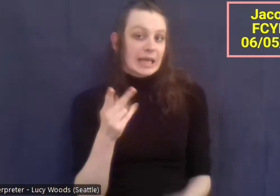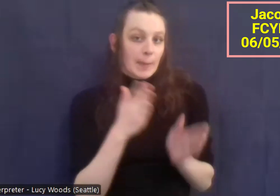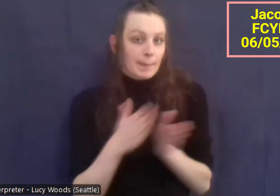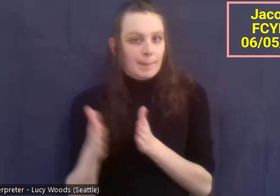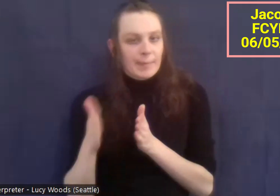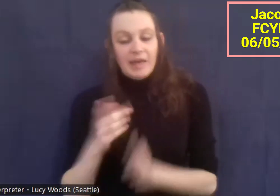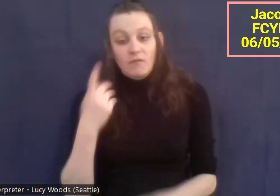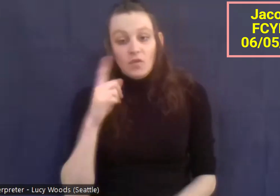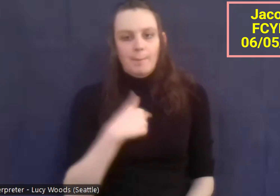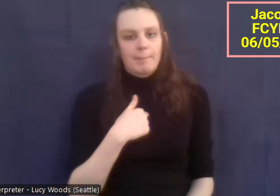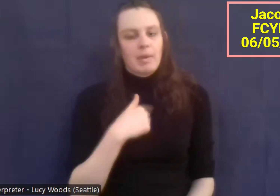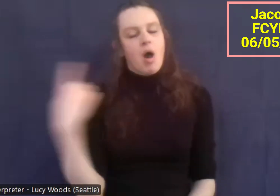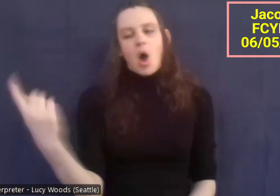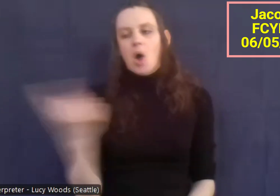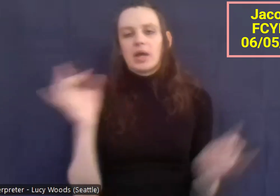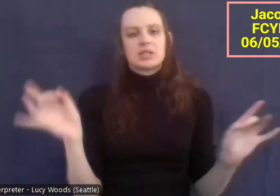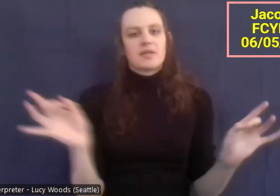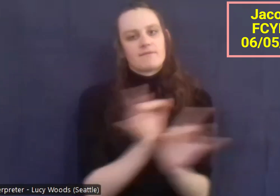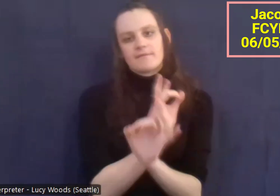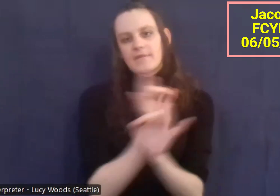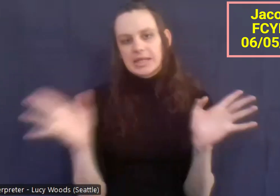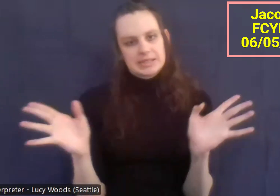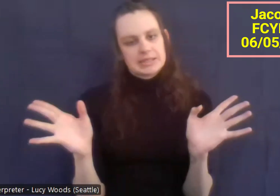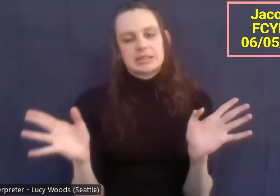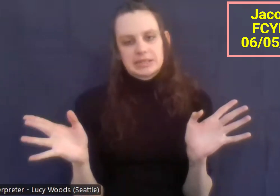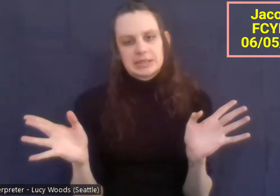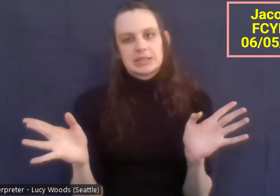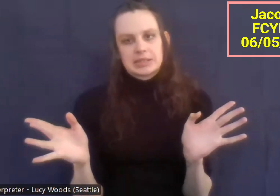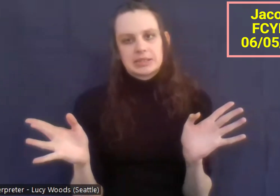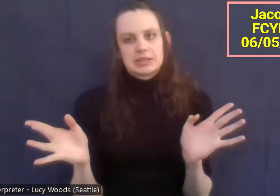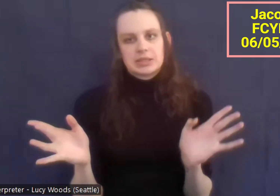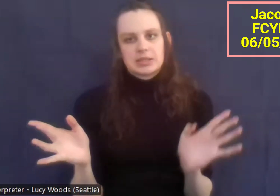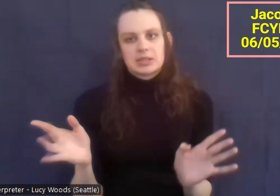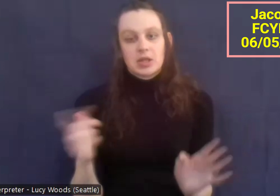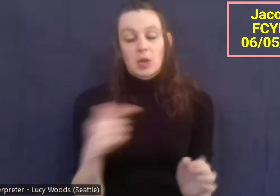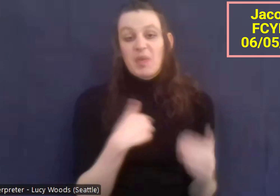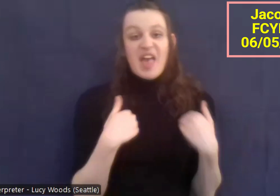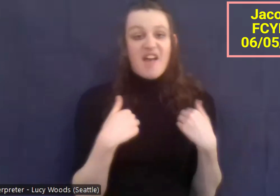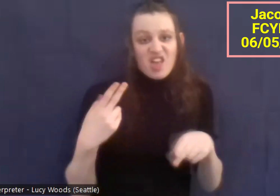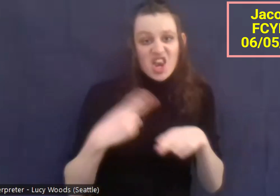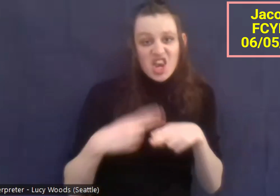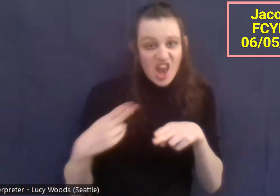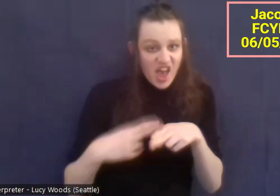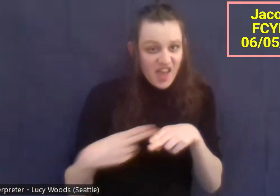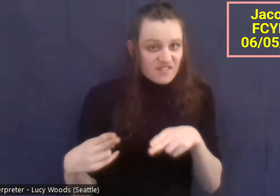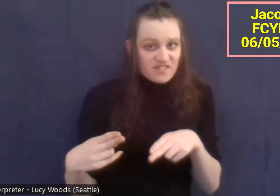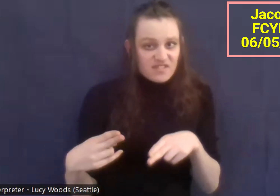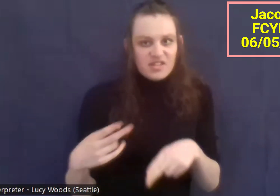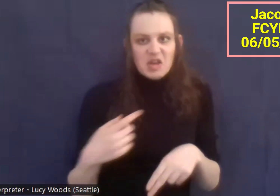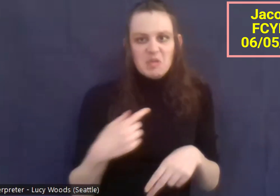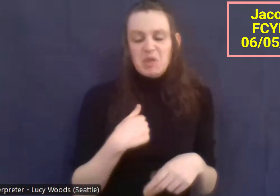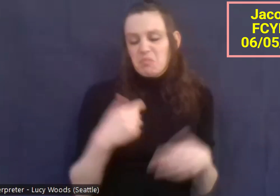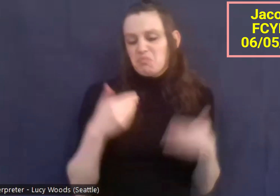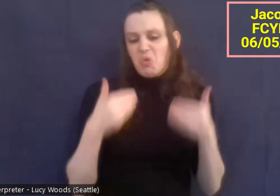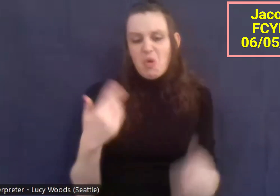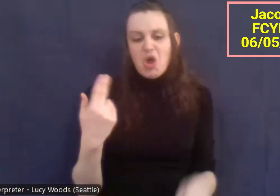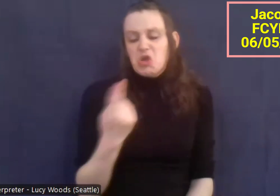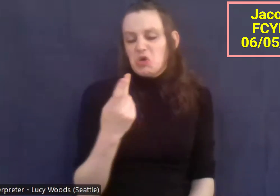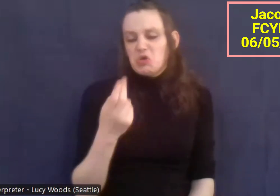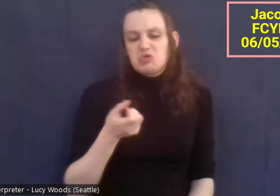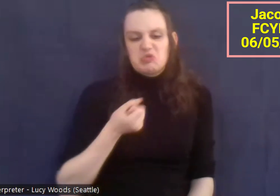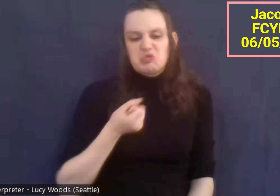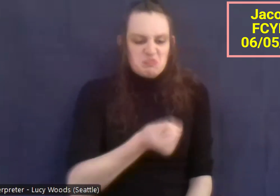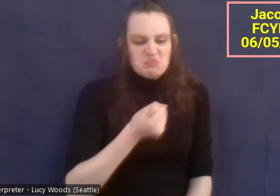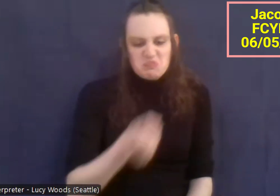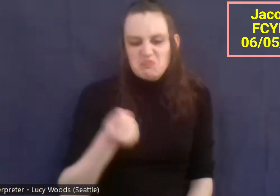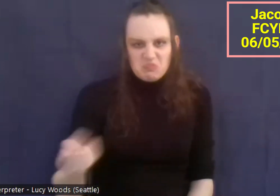violence. Um, and even with my knife, which I wasn't opposed to using, I'm not that type. I wasn't scared of